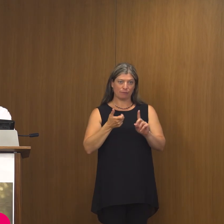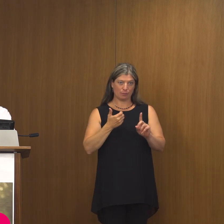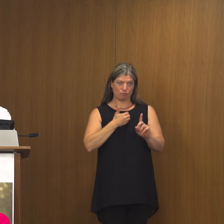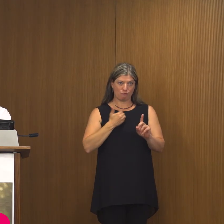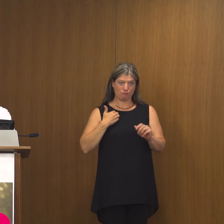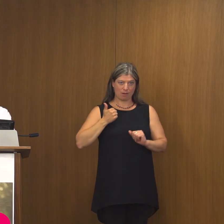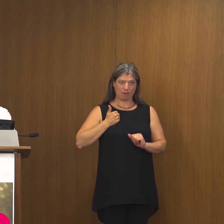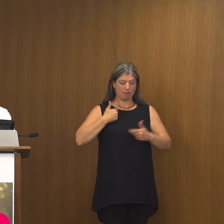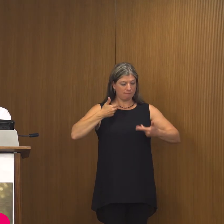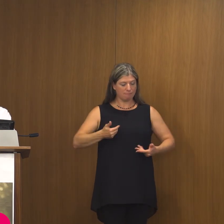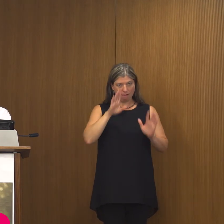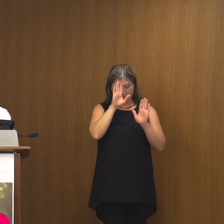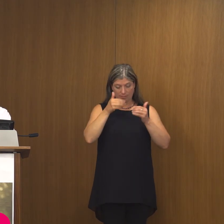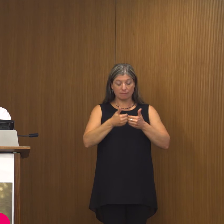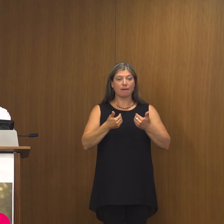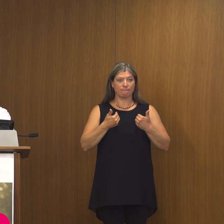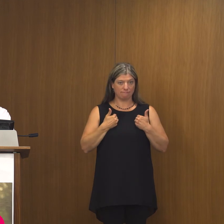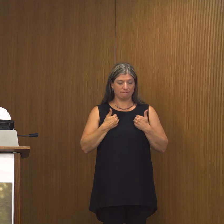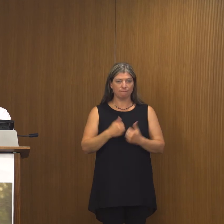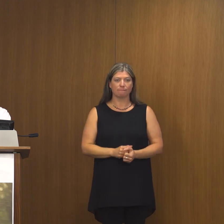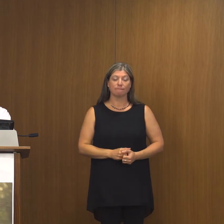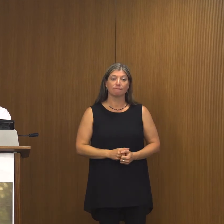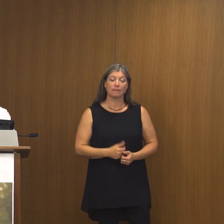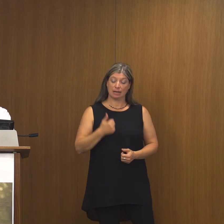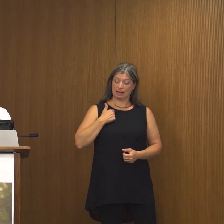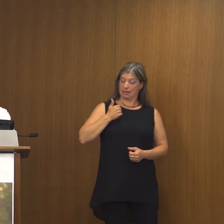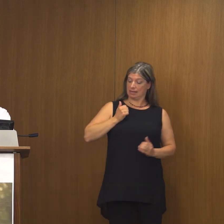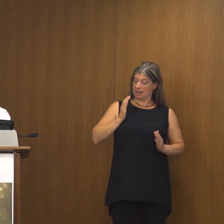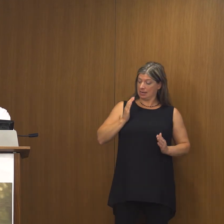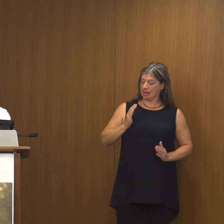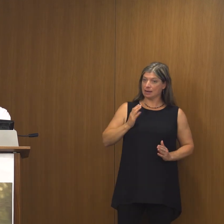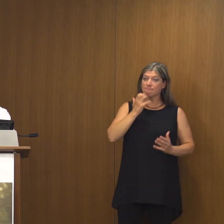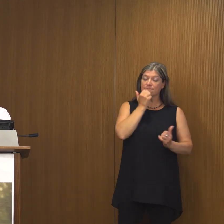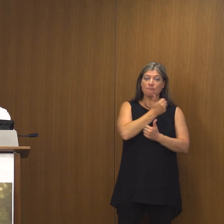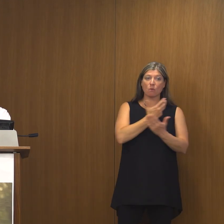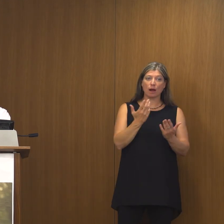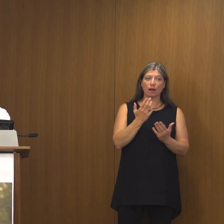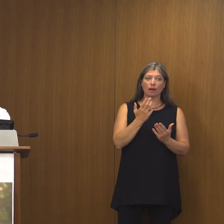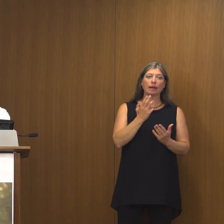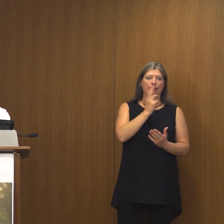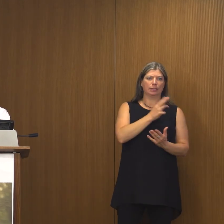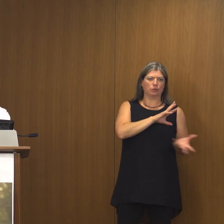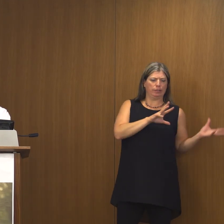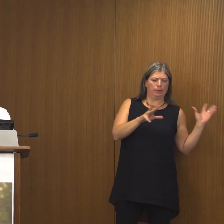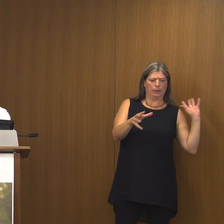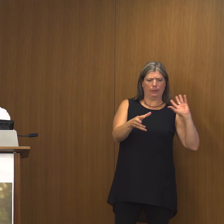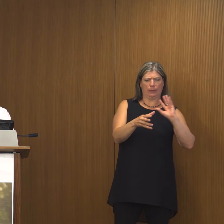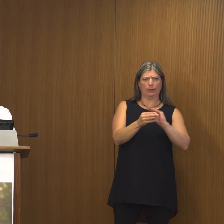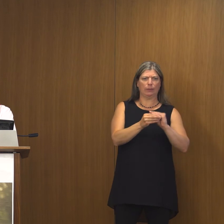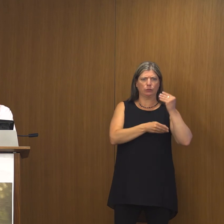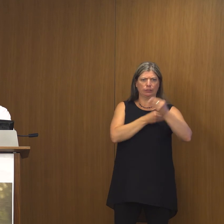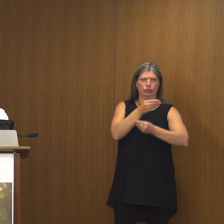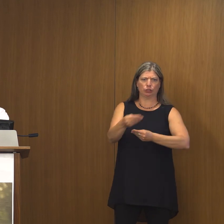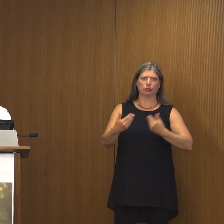autism. My favorite thing about being Canadian is our heritage and history. I